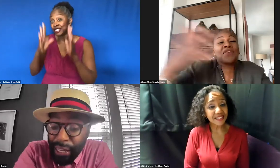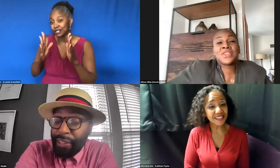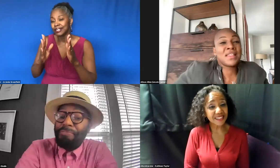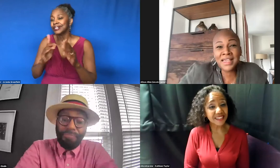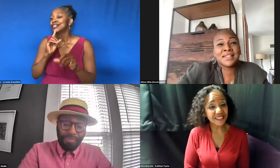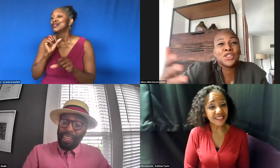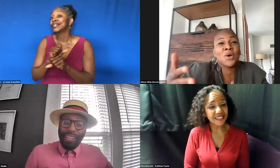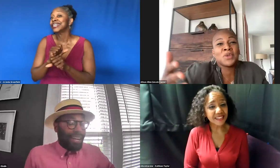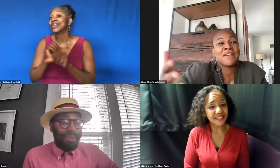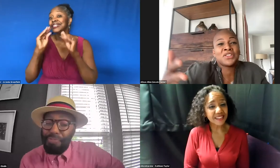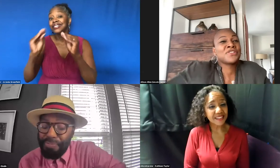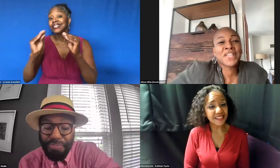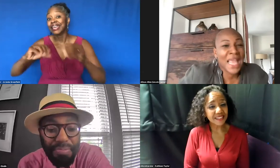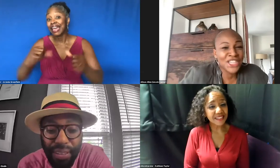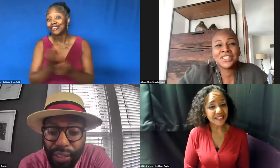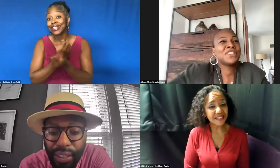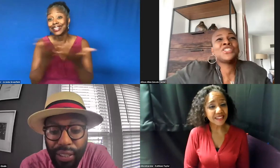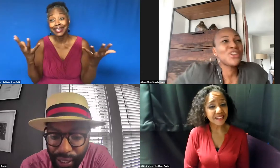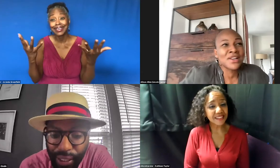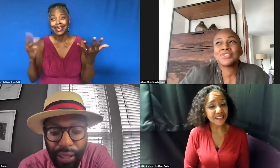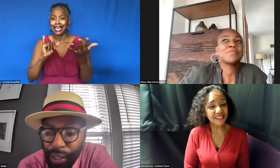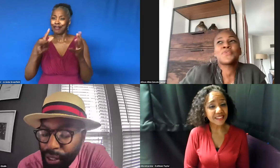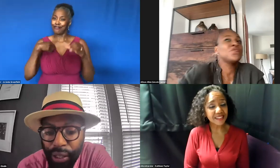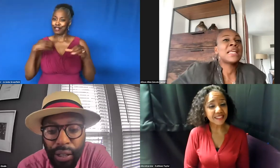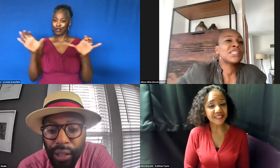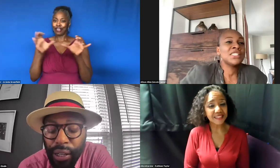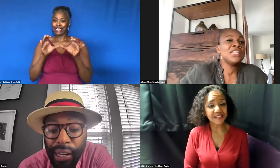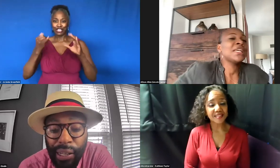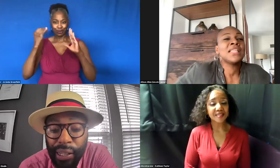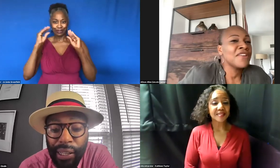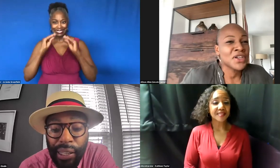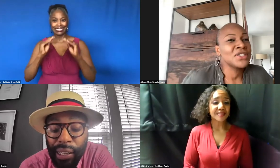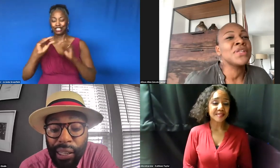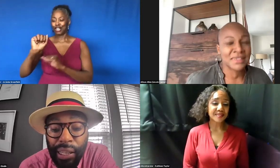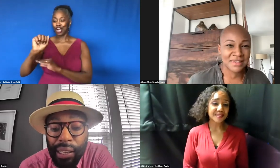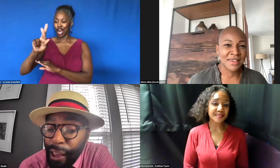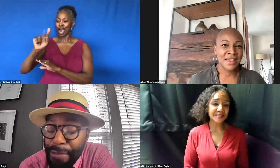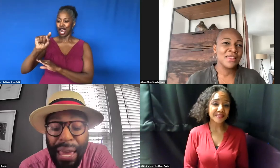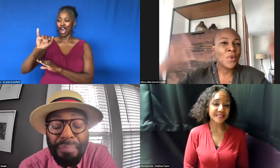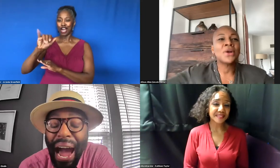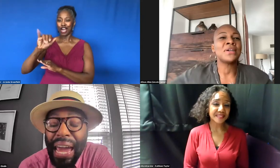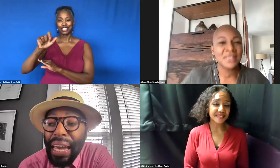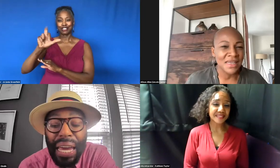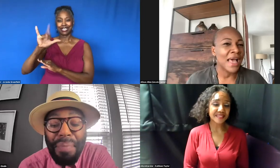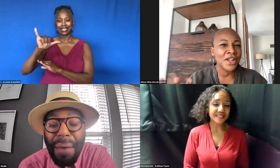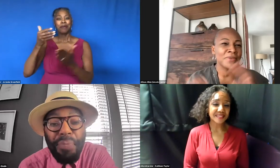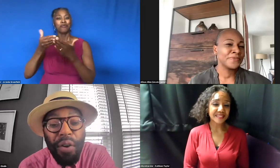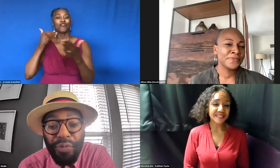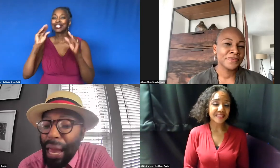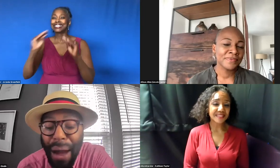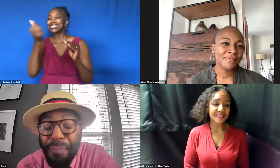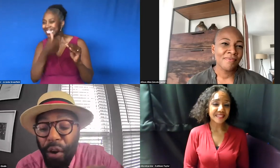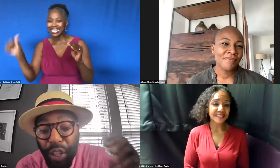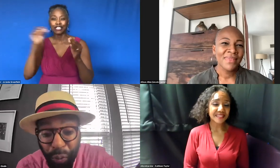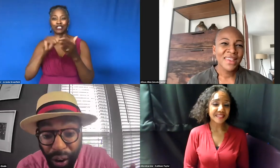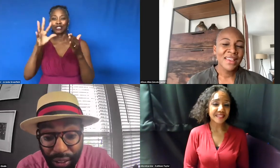in everything. Like it's like you almost have a certification of teaching artistry before you can actually teach any of our students in the my, world.